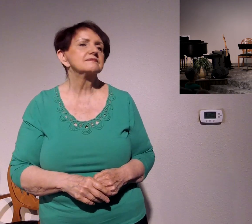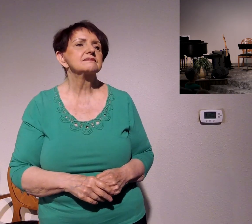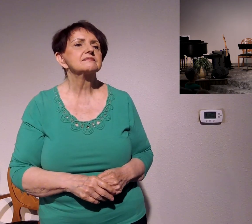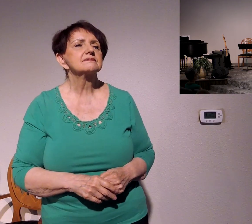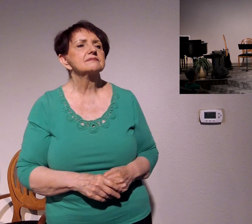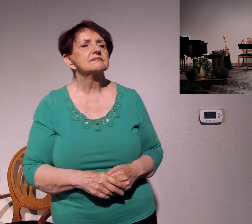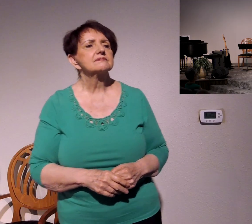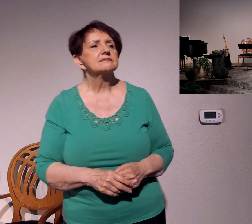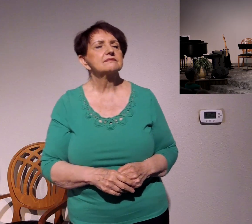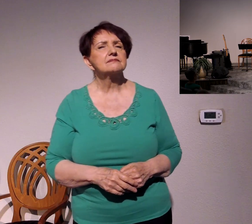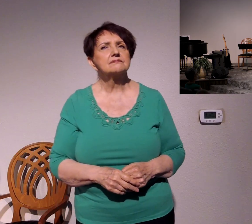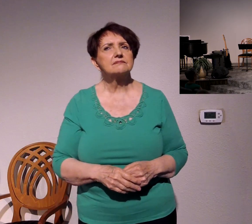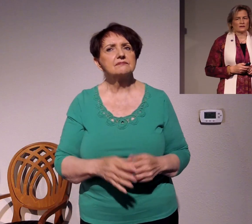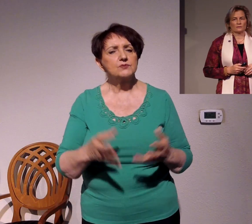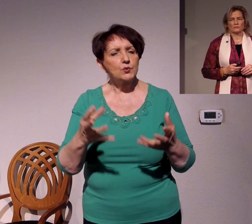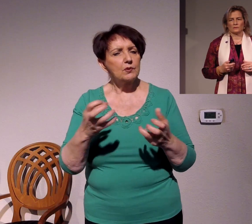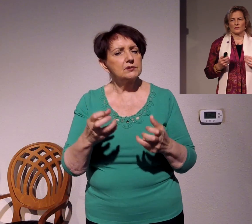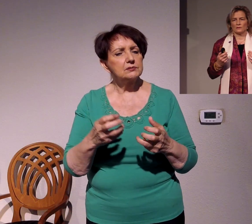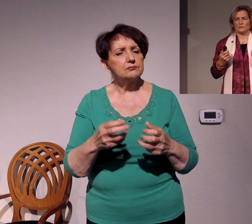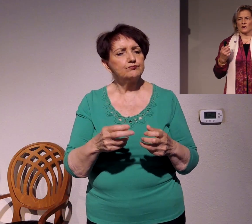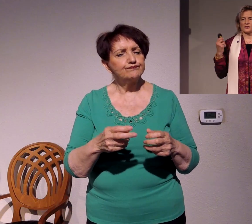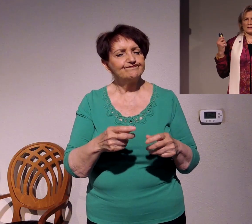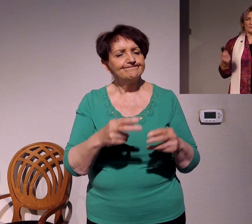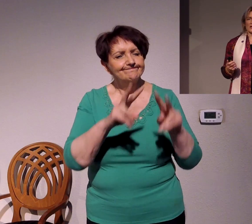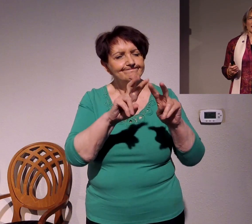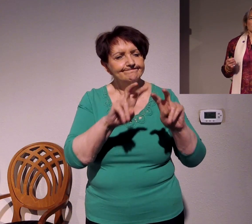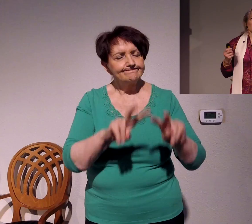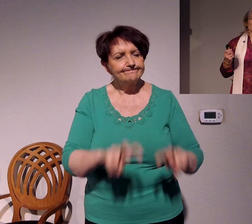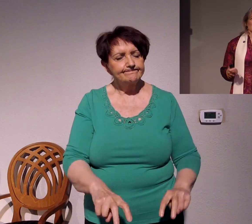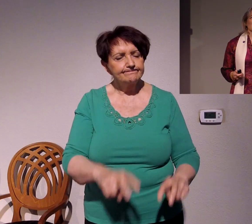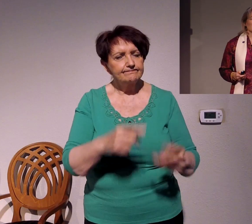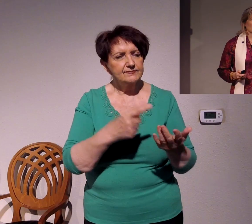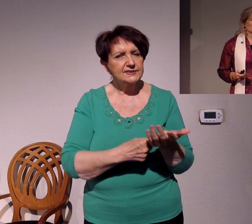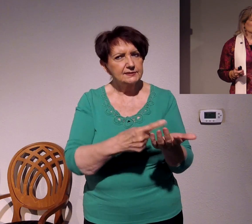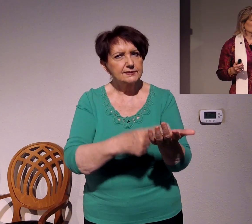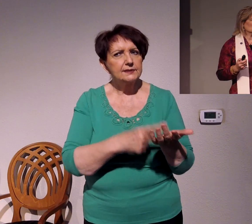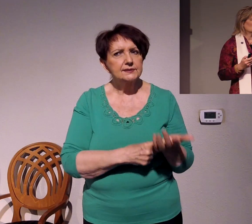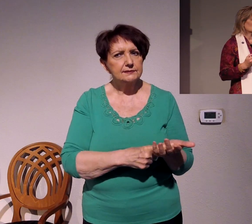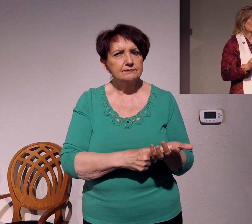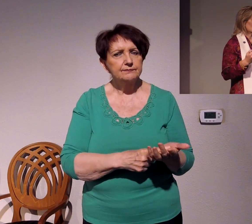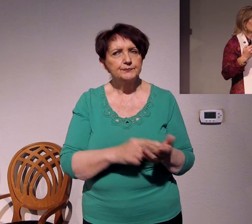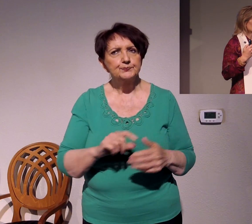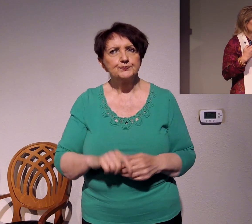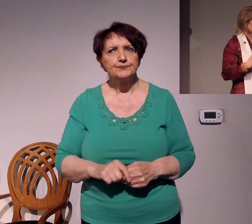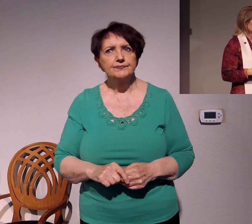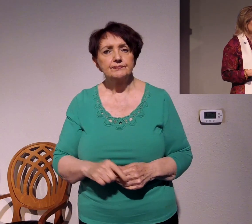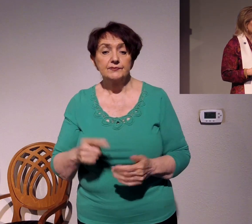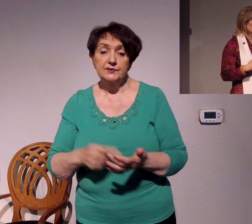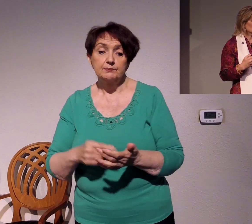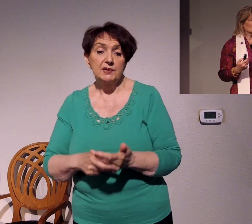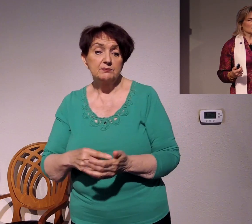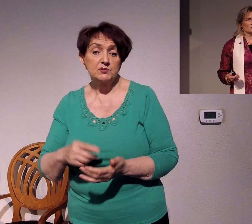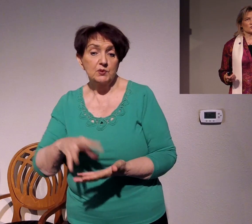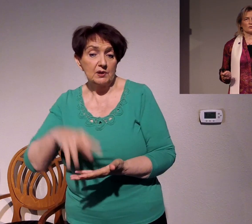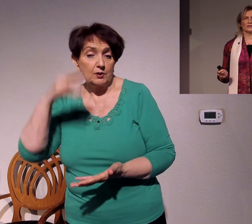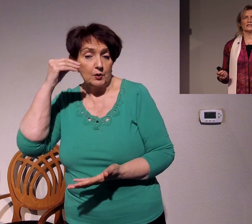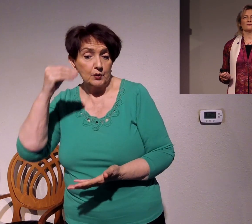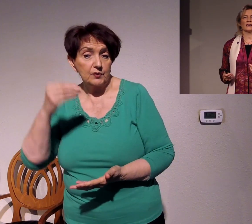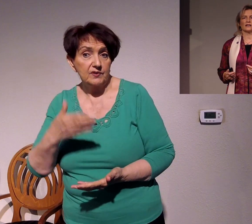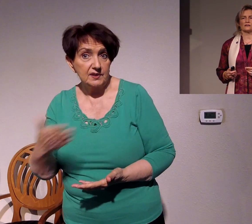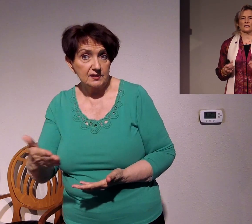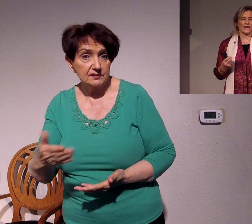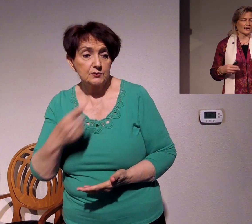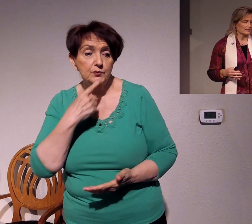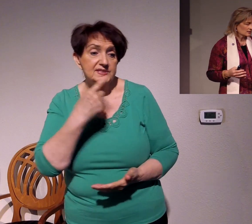So we want to break this down a little bit this month, because sometimes we say things, sometimes we learn things, sometimes we